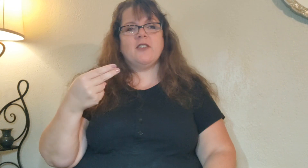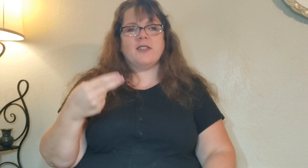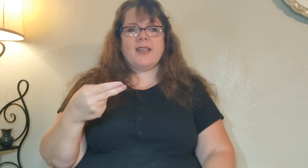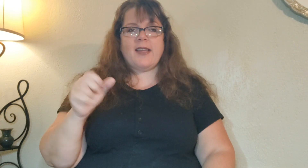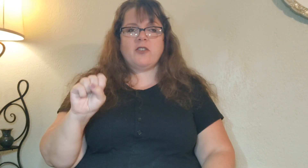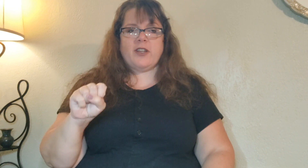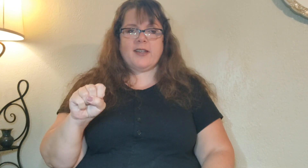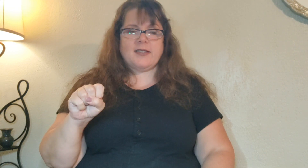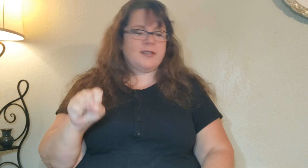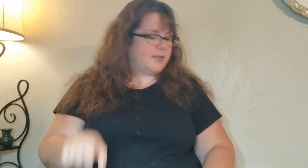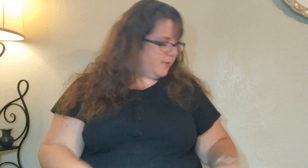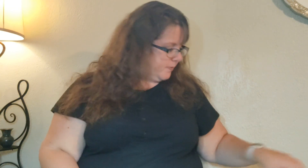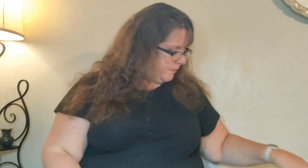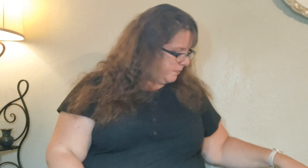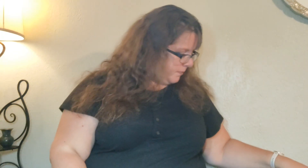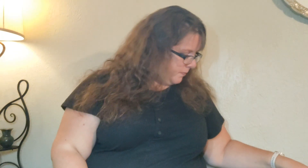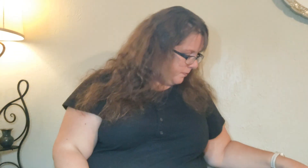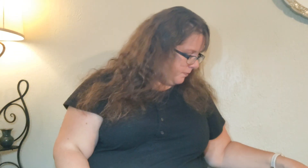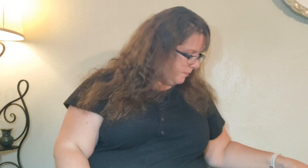just HS.